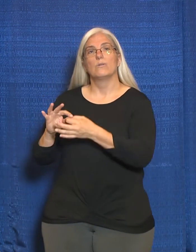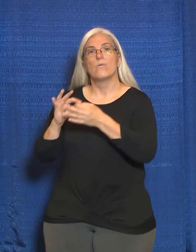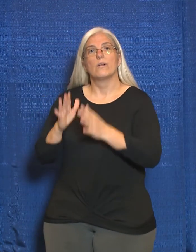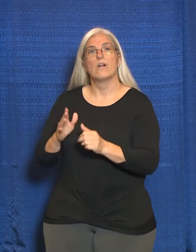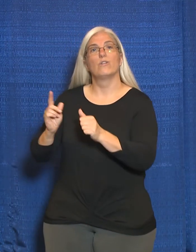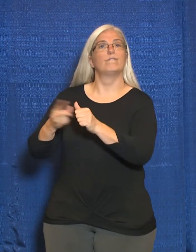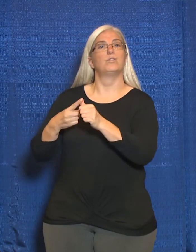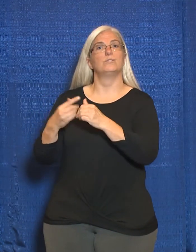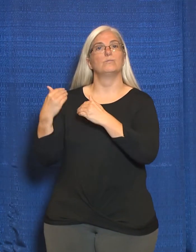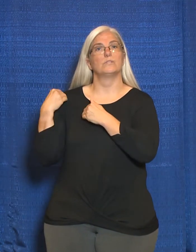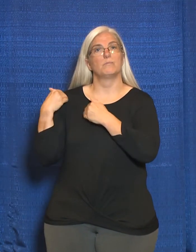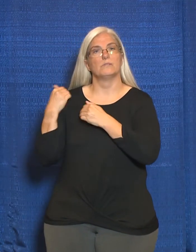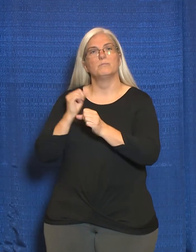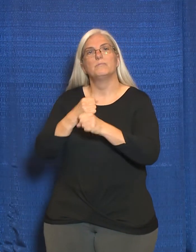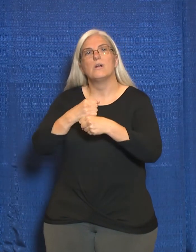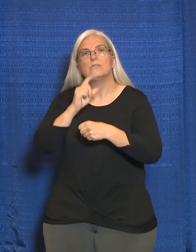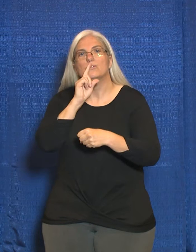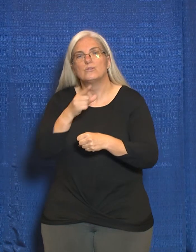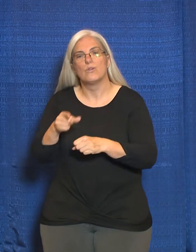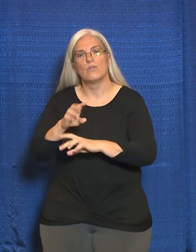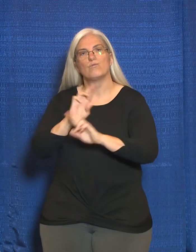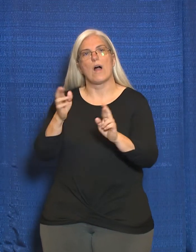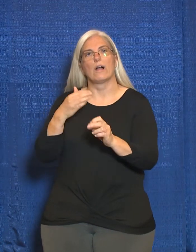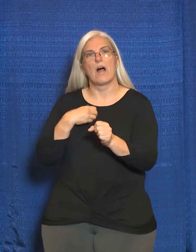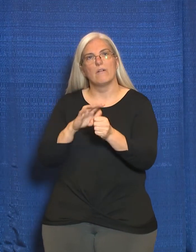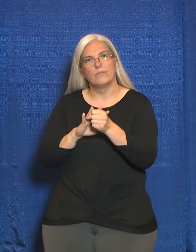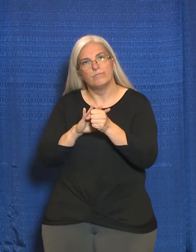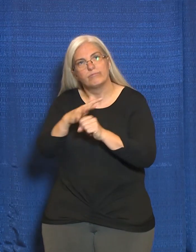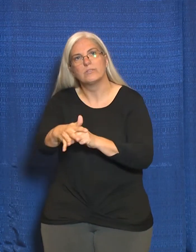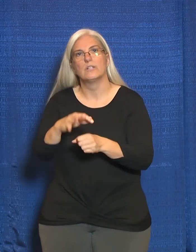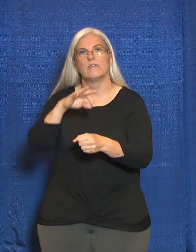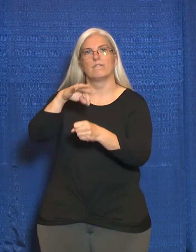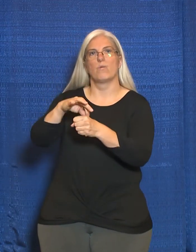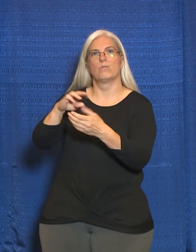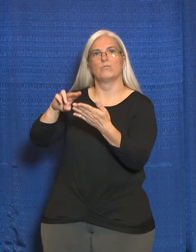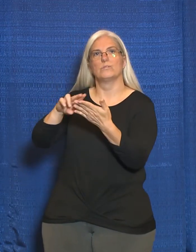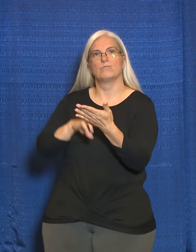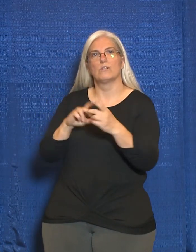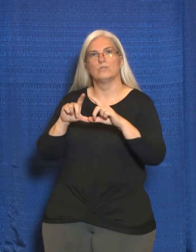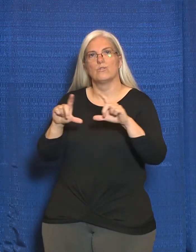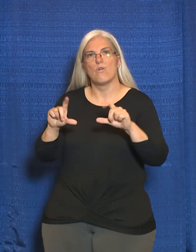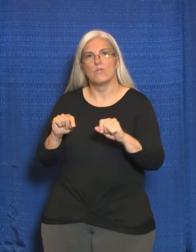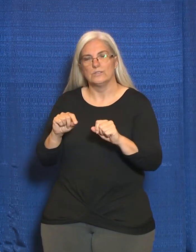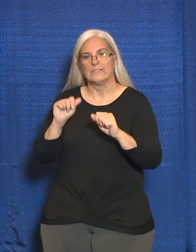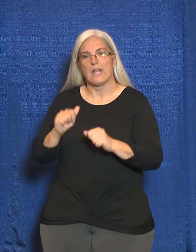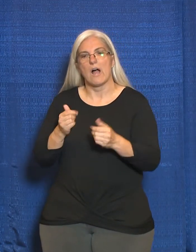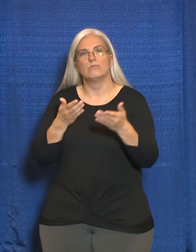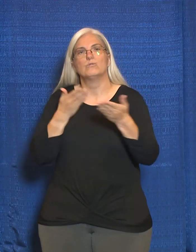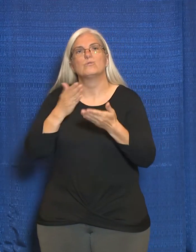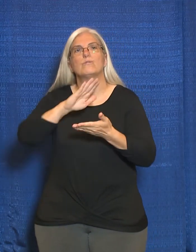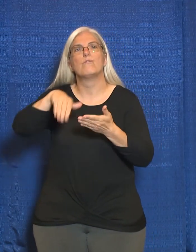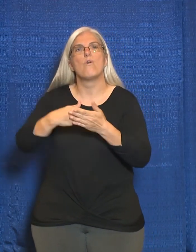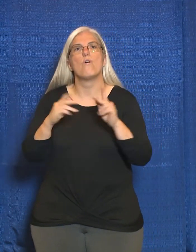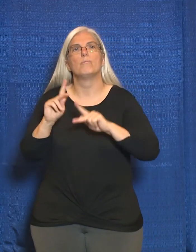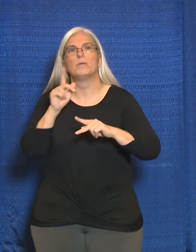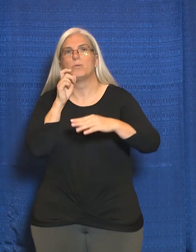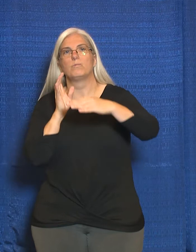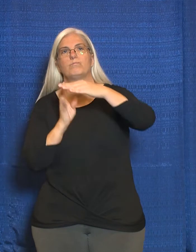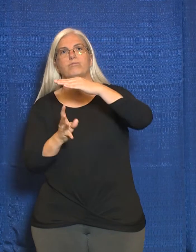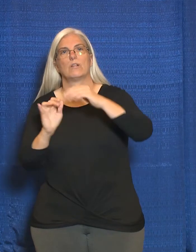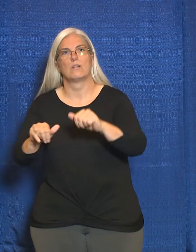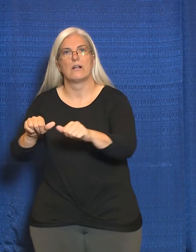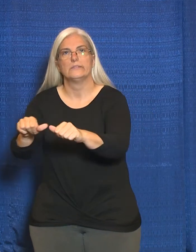Their first responsibility is to maintain a supply of VRCs sufficient to serve all of the VRA's clients.